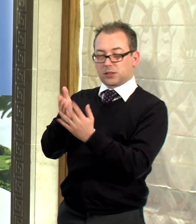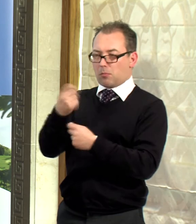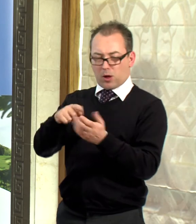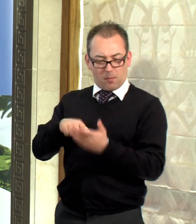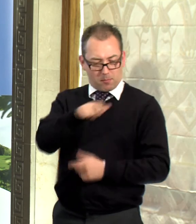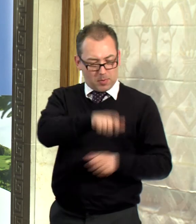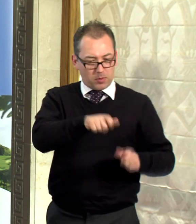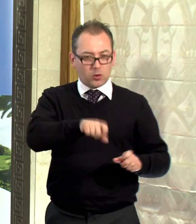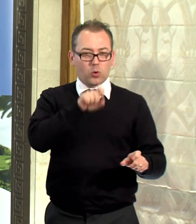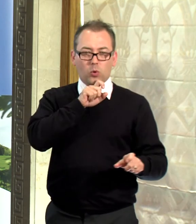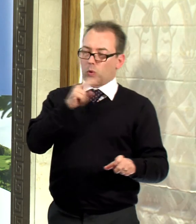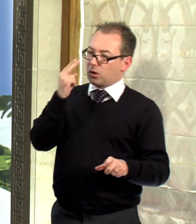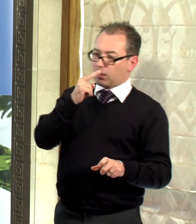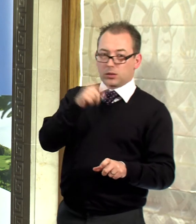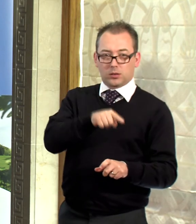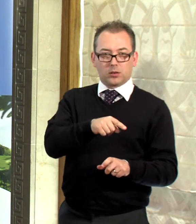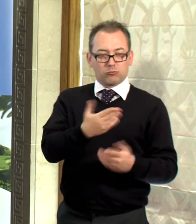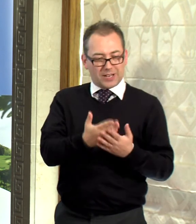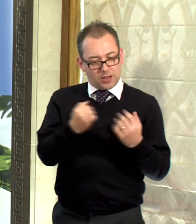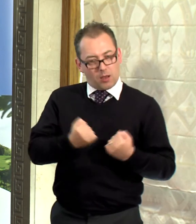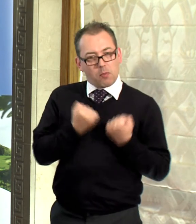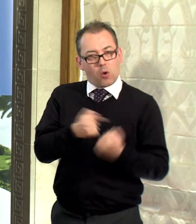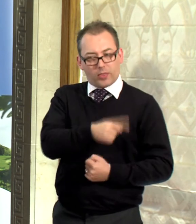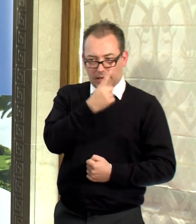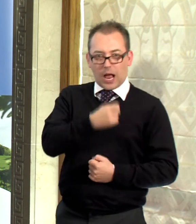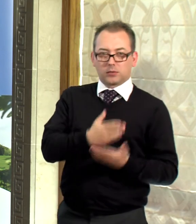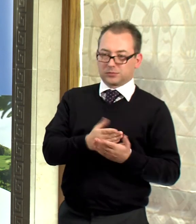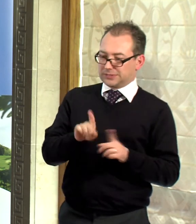so that they can fully enjoy their rights as citizens?